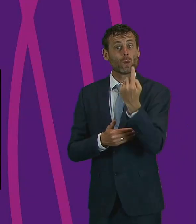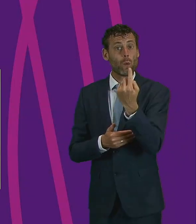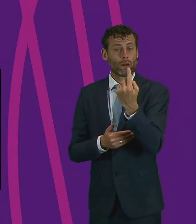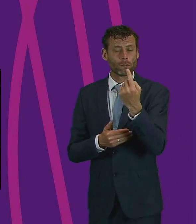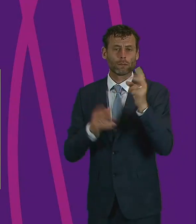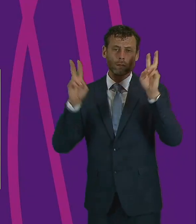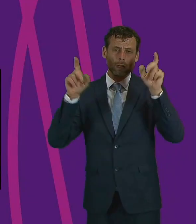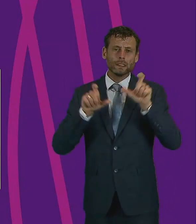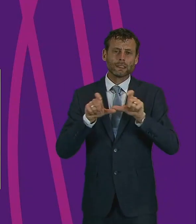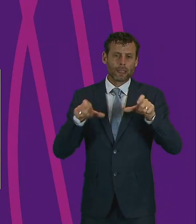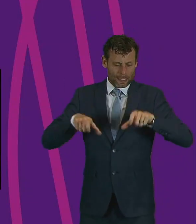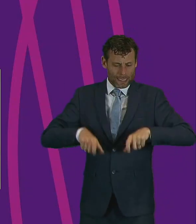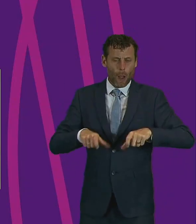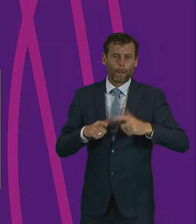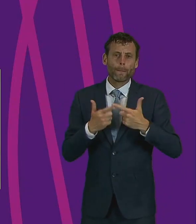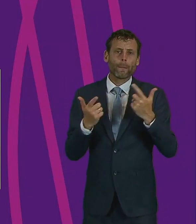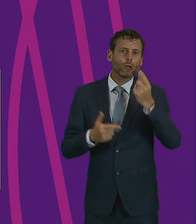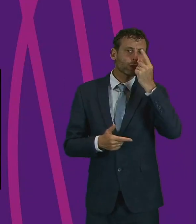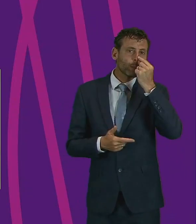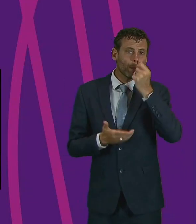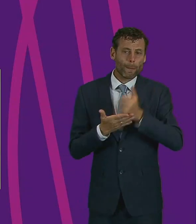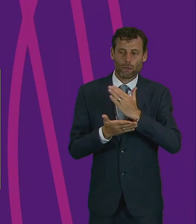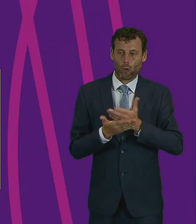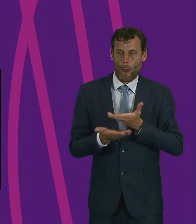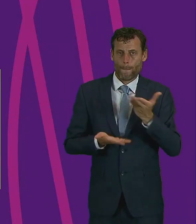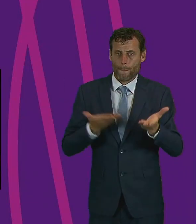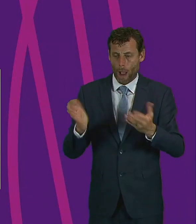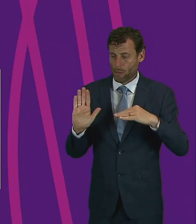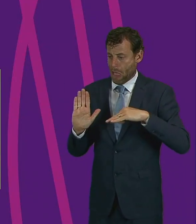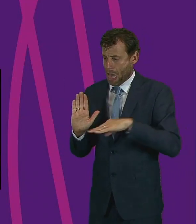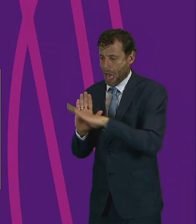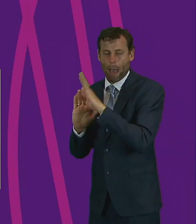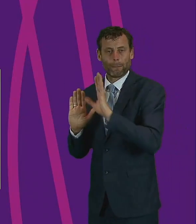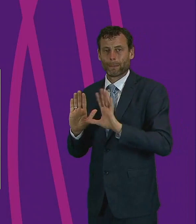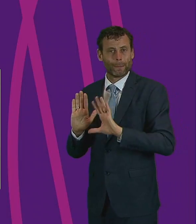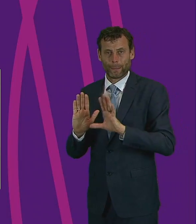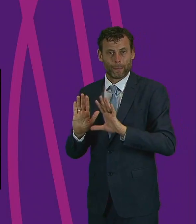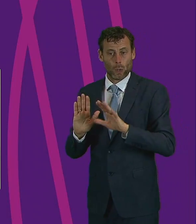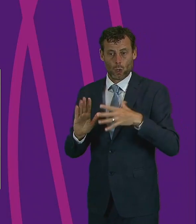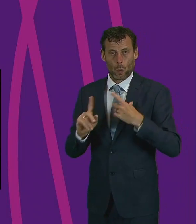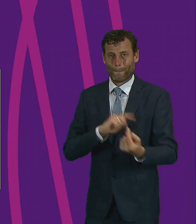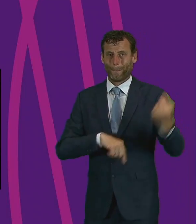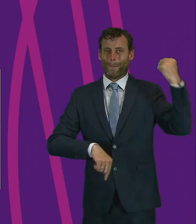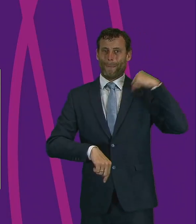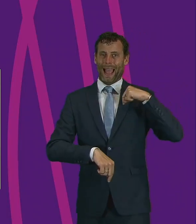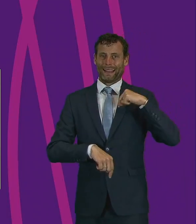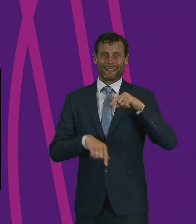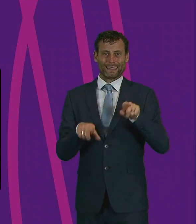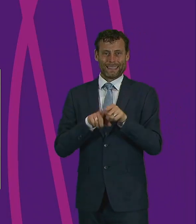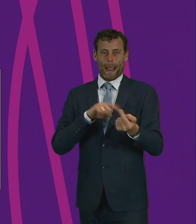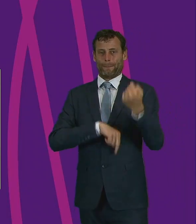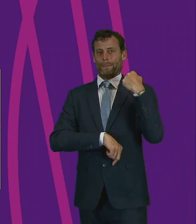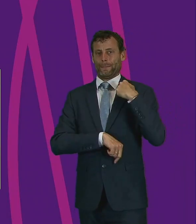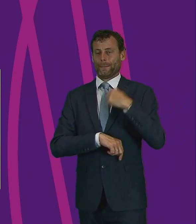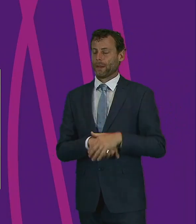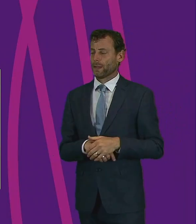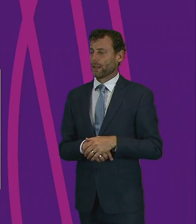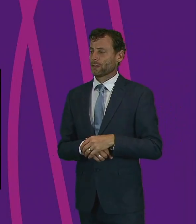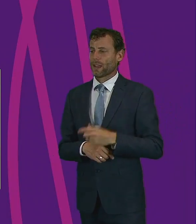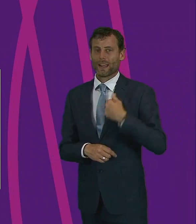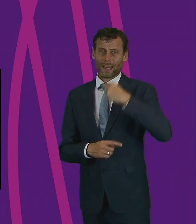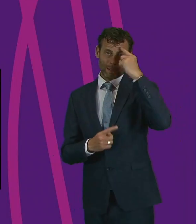home as much as possible to ensure that the virus does not spike again and take us back to square one. I think it is important here to